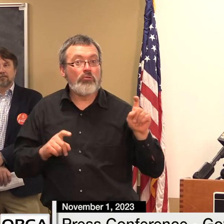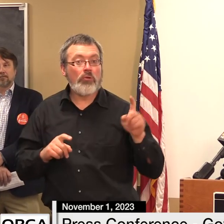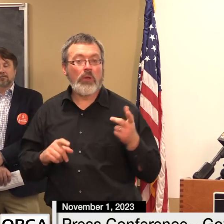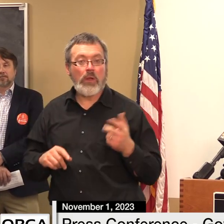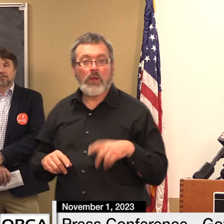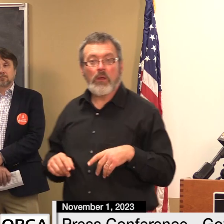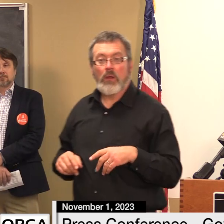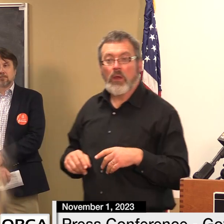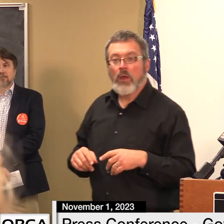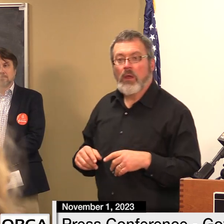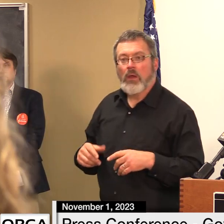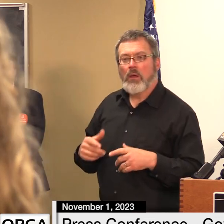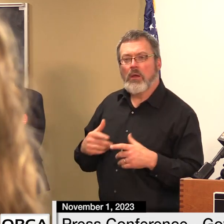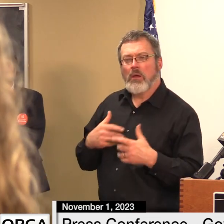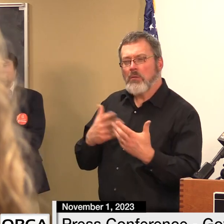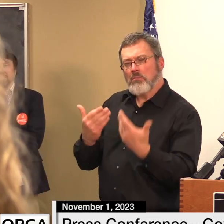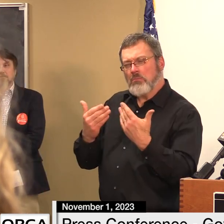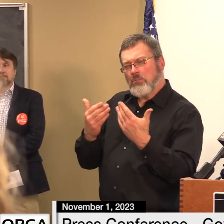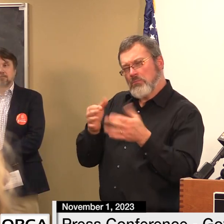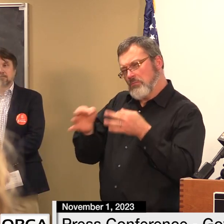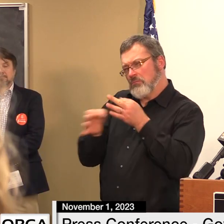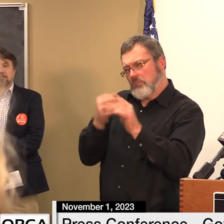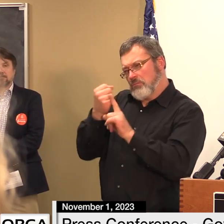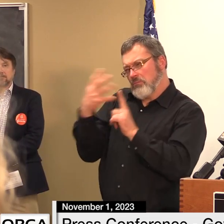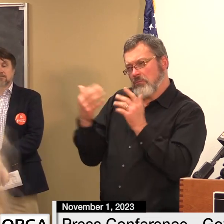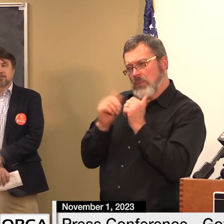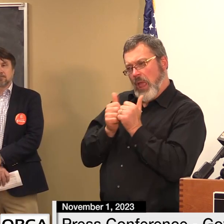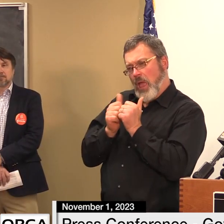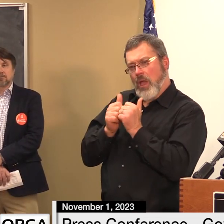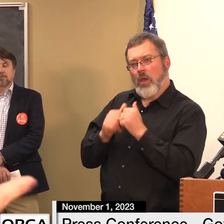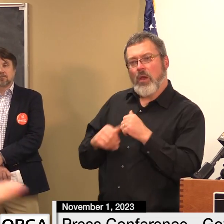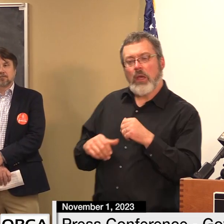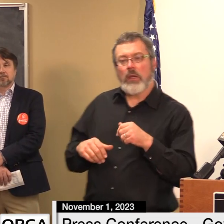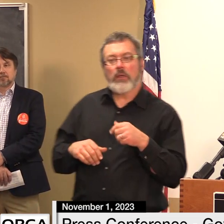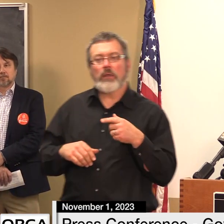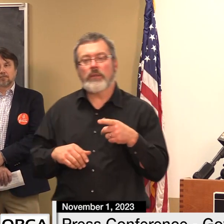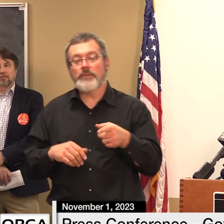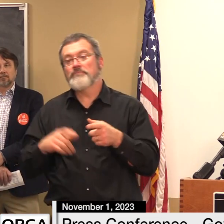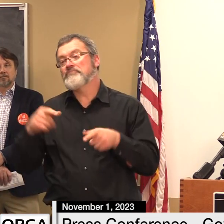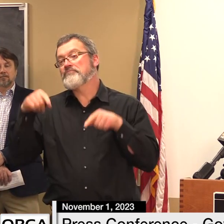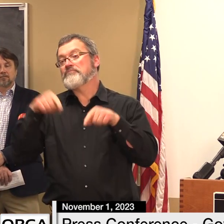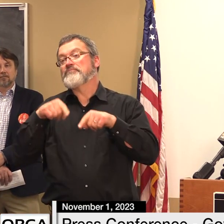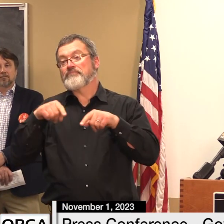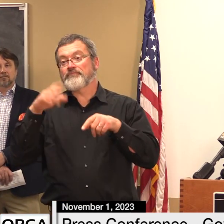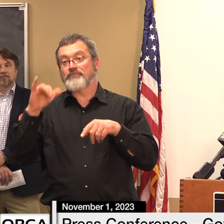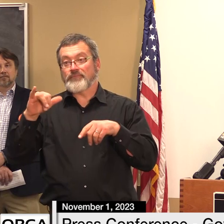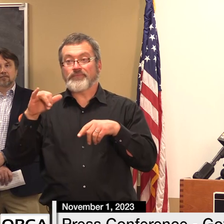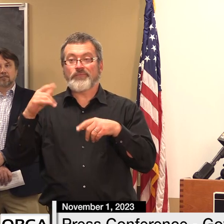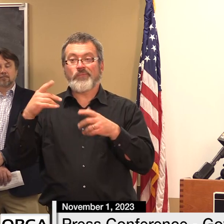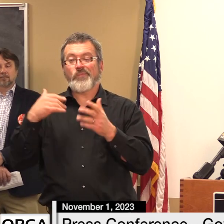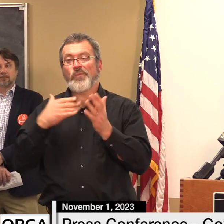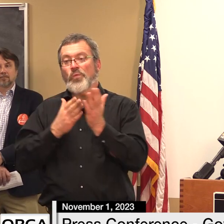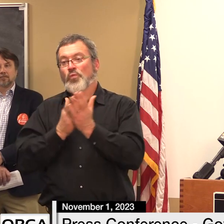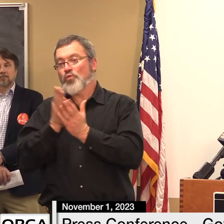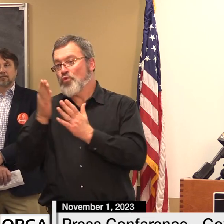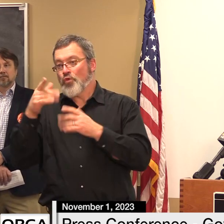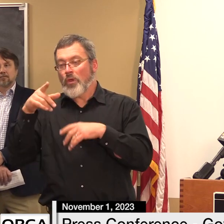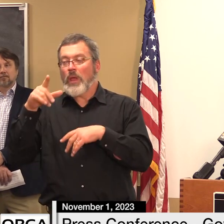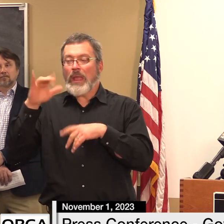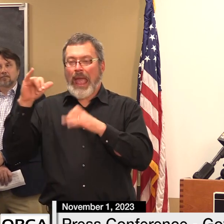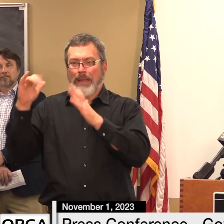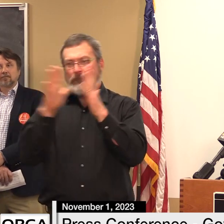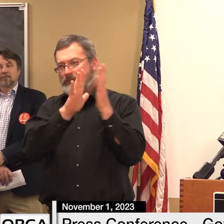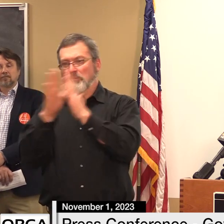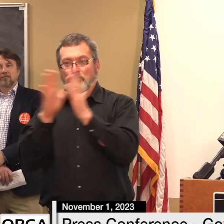does that help the cause, in your view? In what way, Tim? You mean? Well, as far as, like, you know, the regulatory issues, the pushback that you mentioned, and the fact